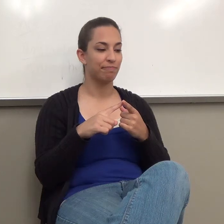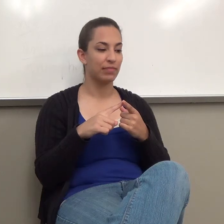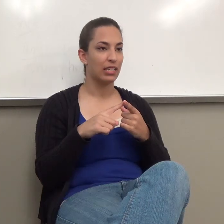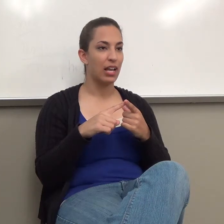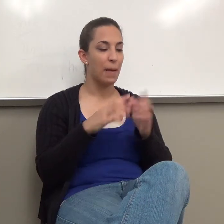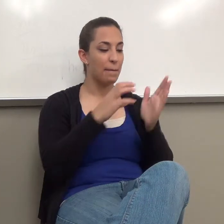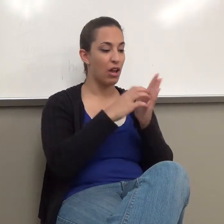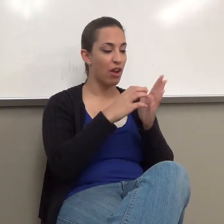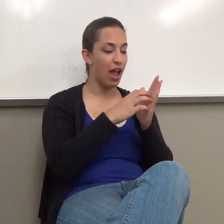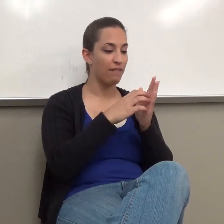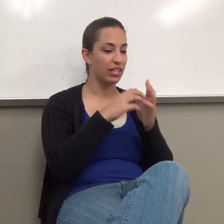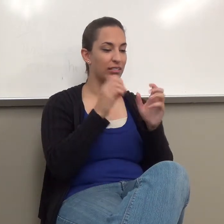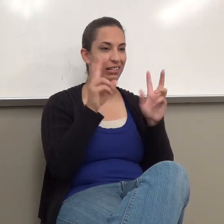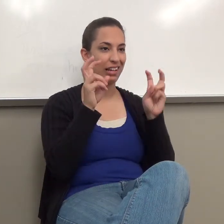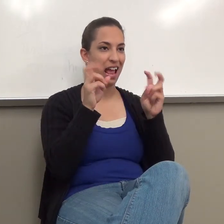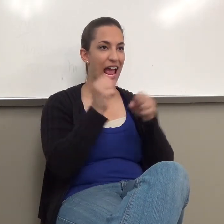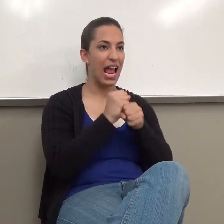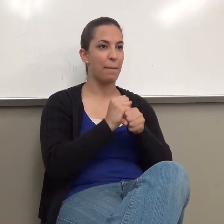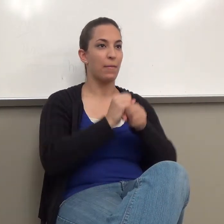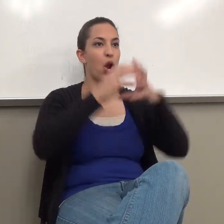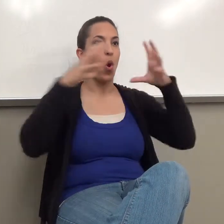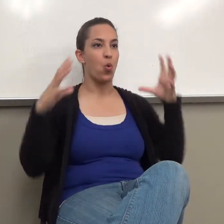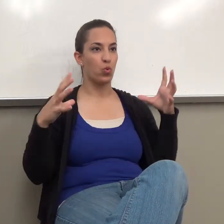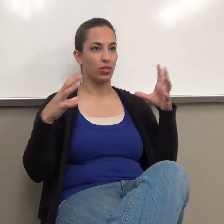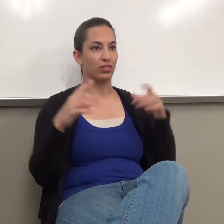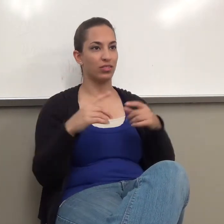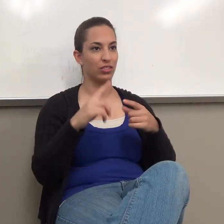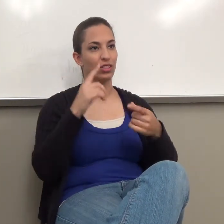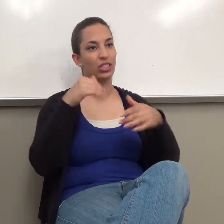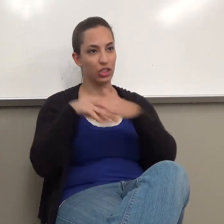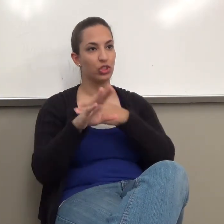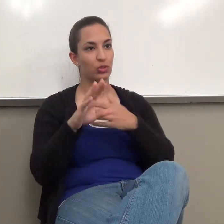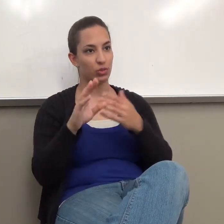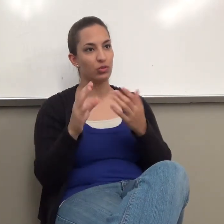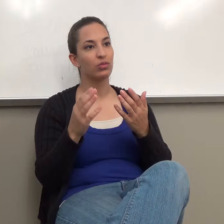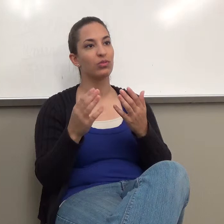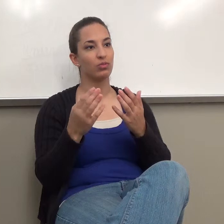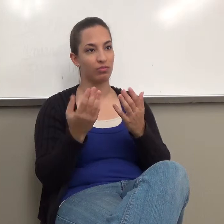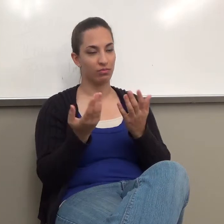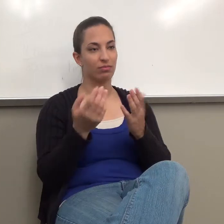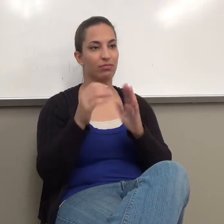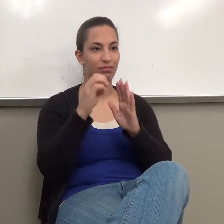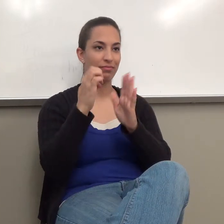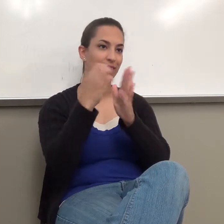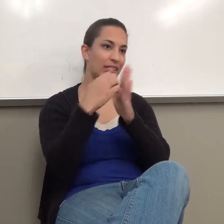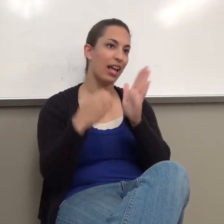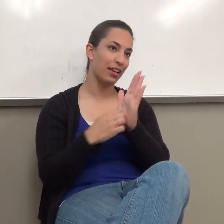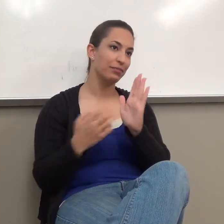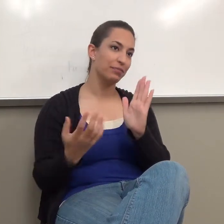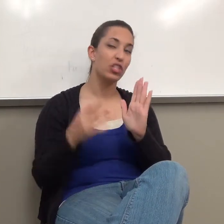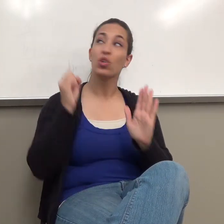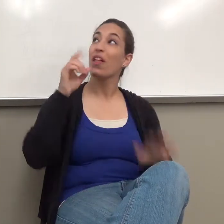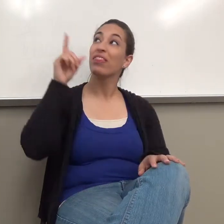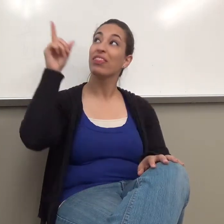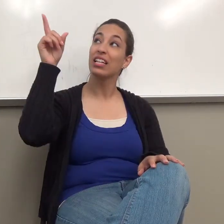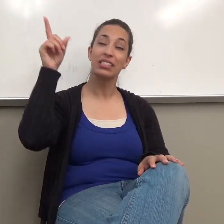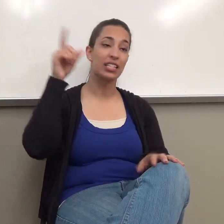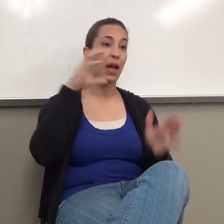paragraph into an essay, okay? So this was a longish paragraph that they gave